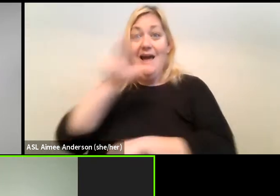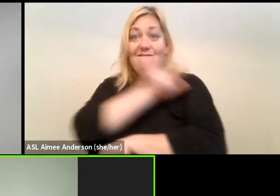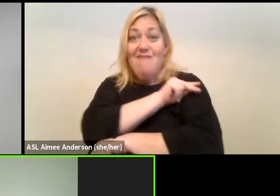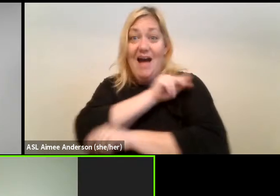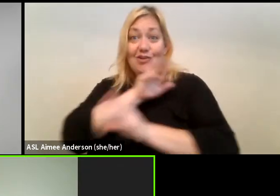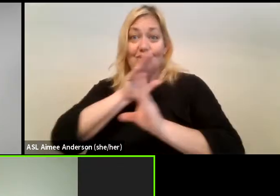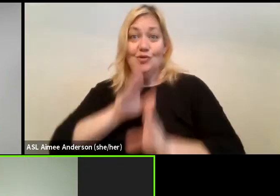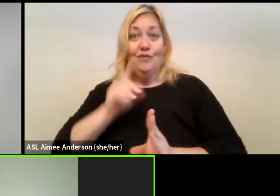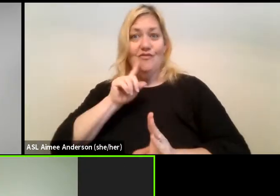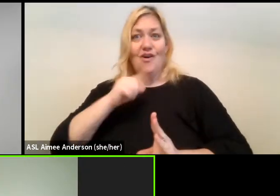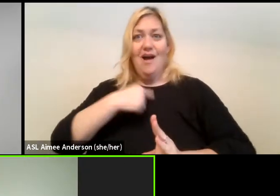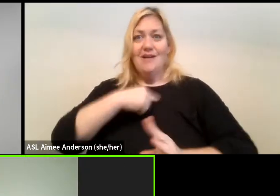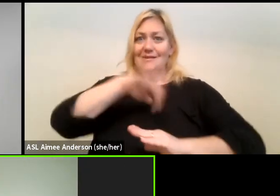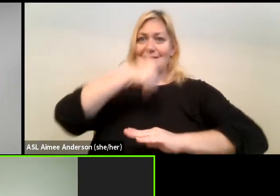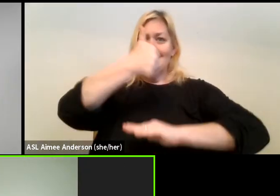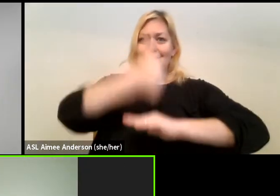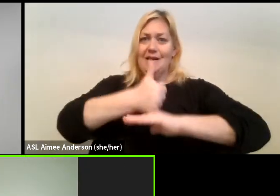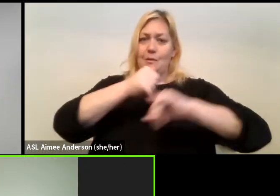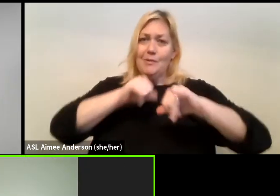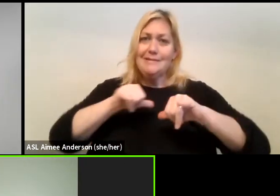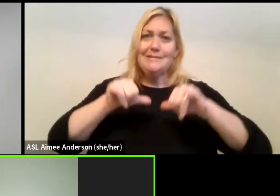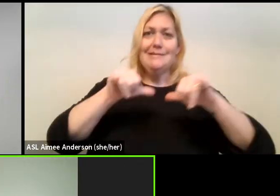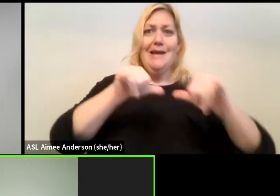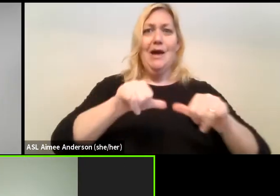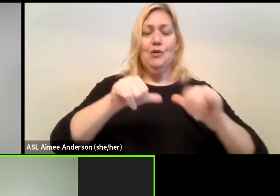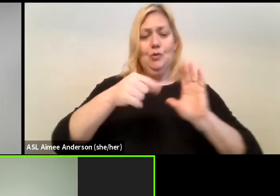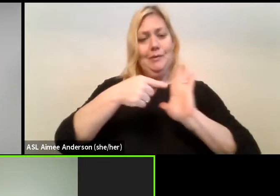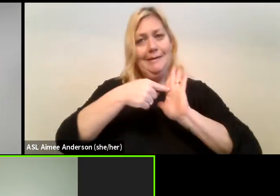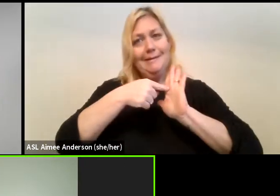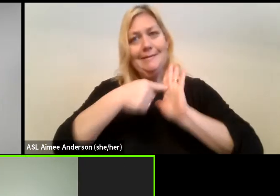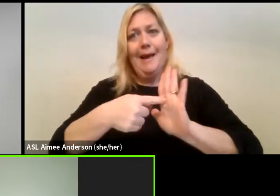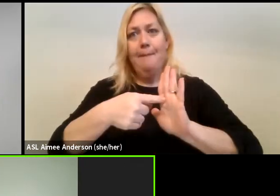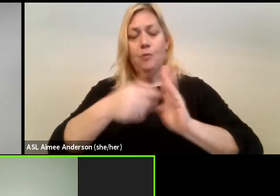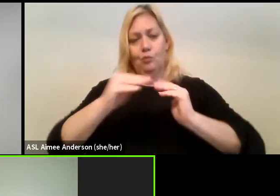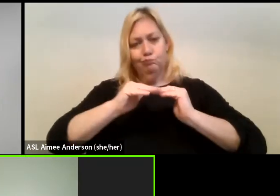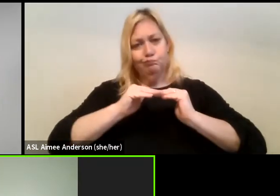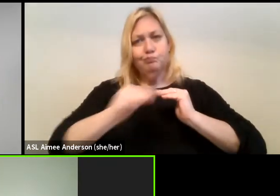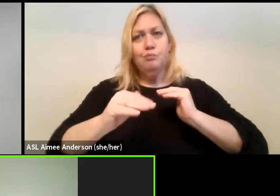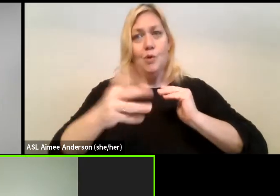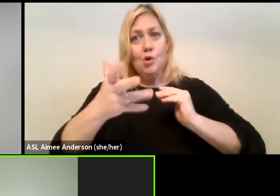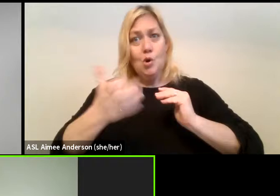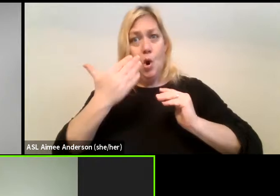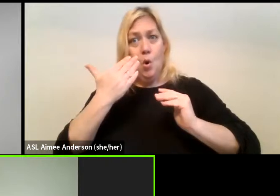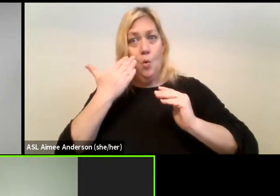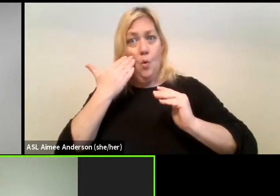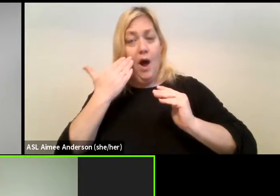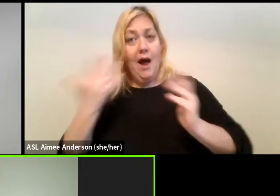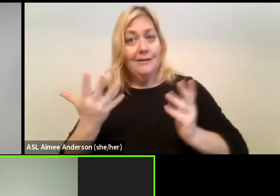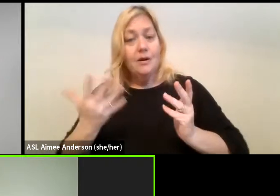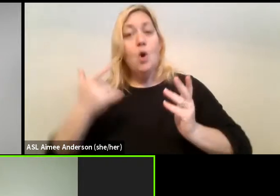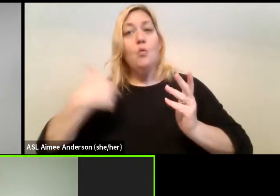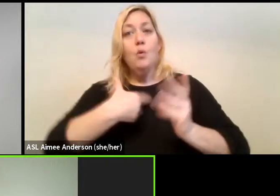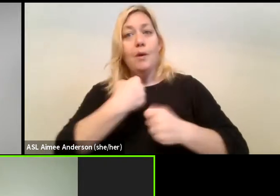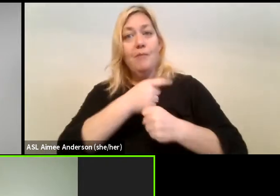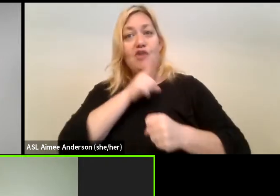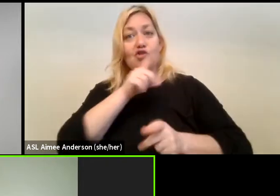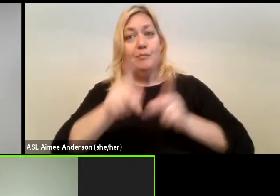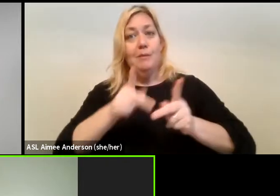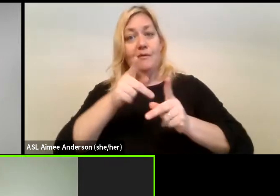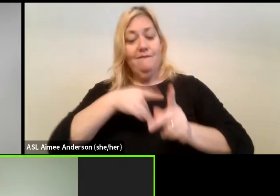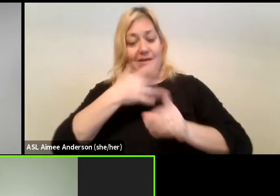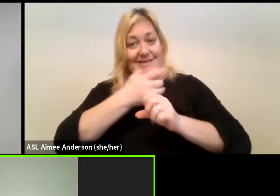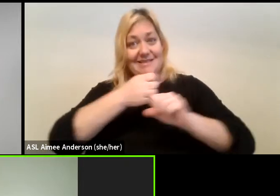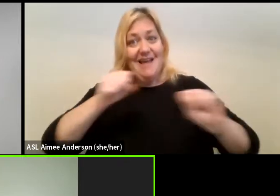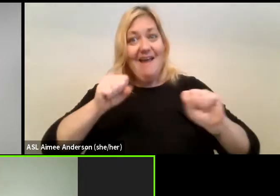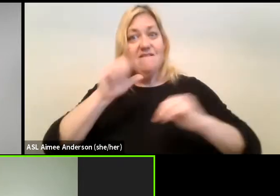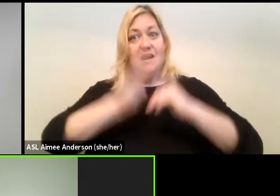for us not to set the standard and the example and to say, you know what, we want to make sure folks feel safe and they feel comfortable coming